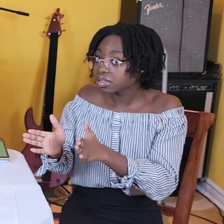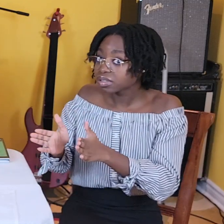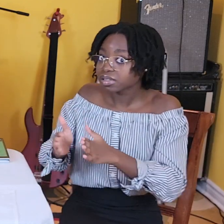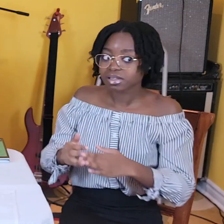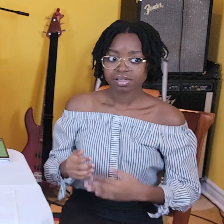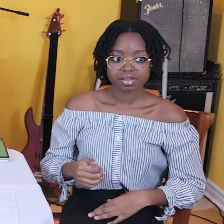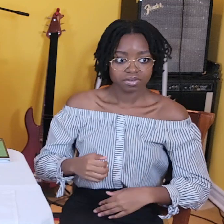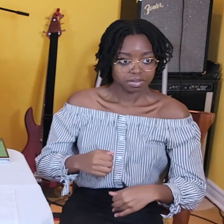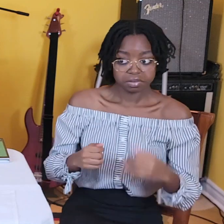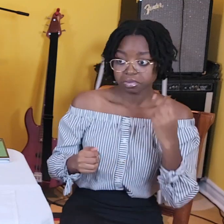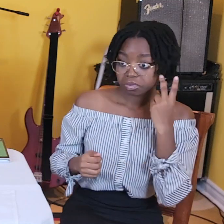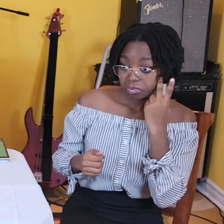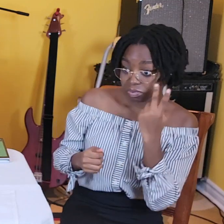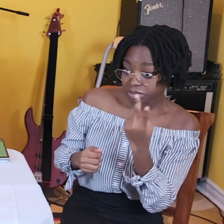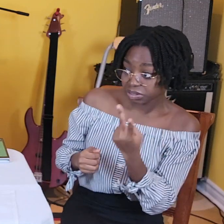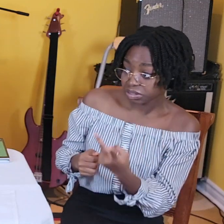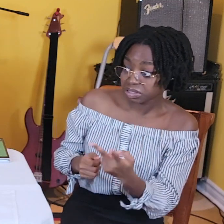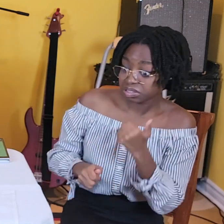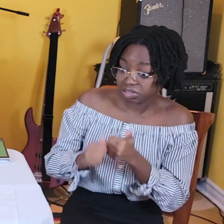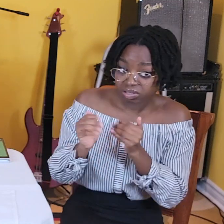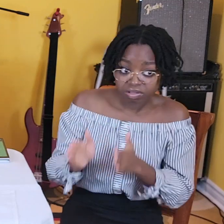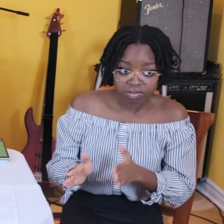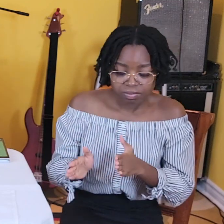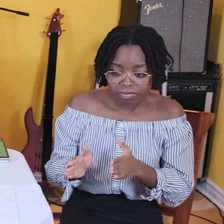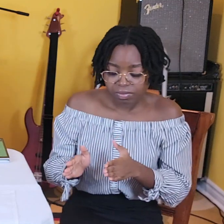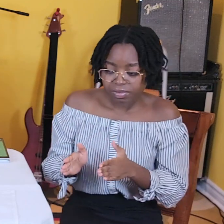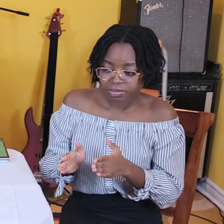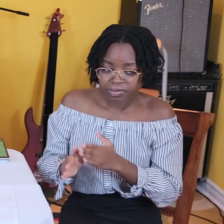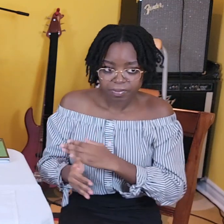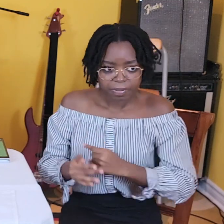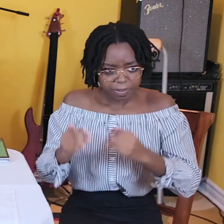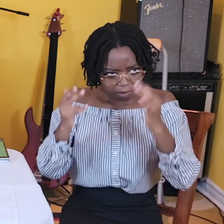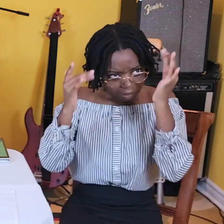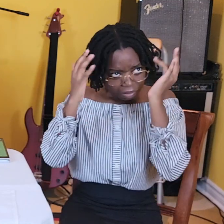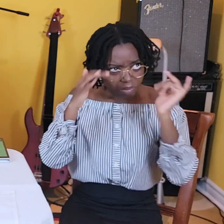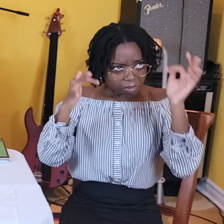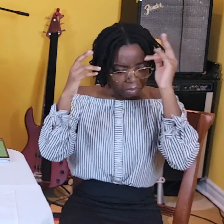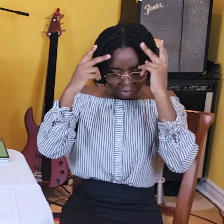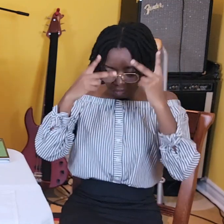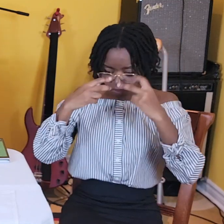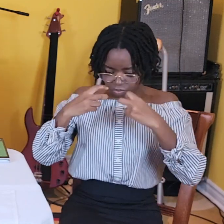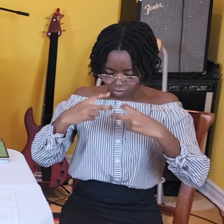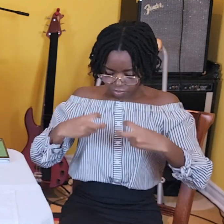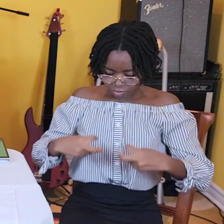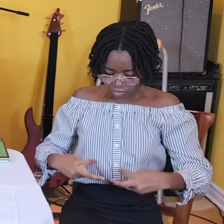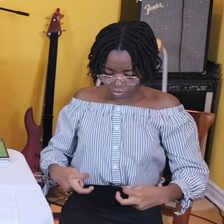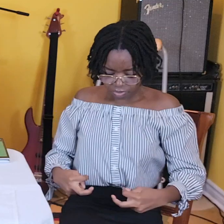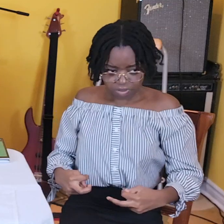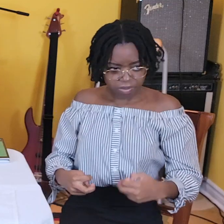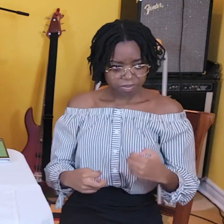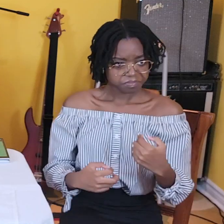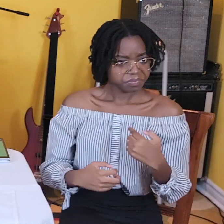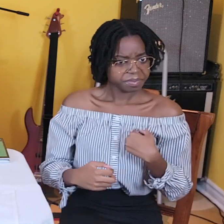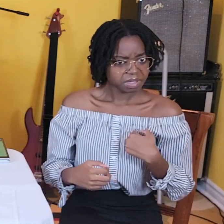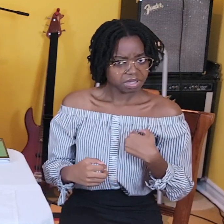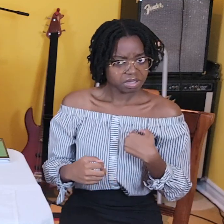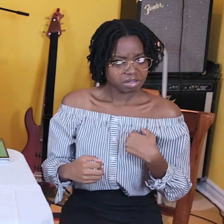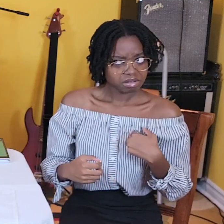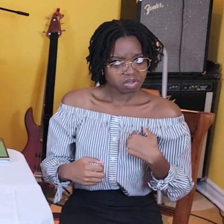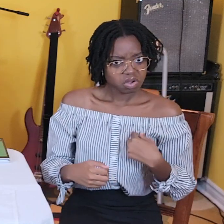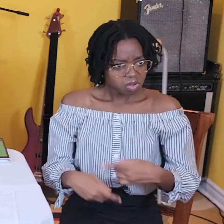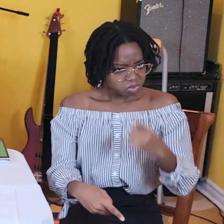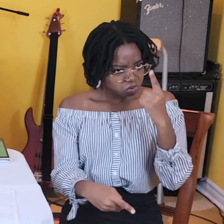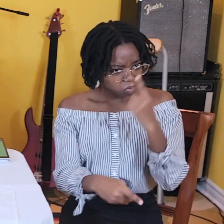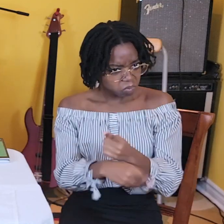inflection, looking within themselves to find out, are they on the right side? Are they doing what